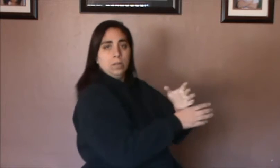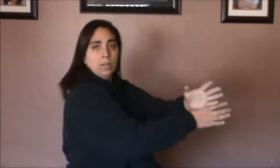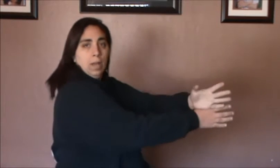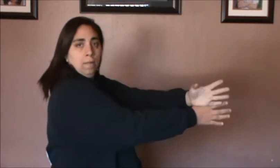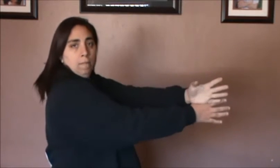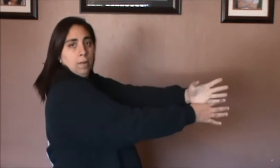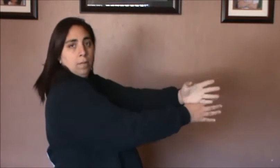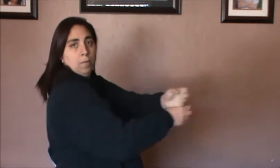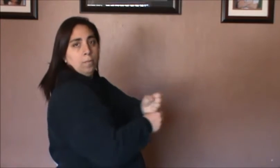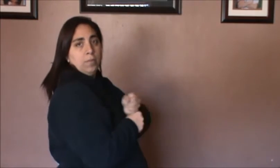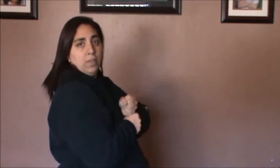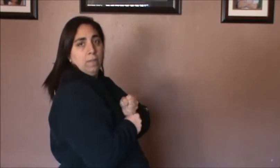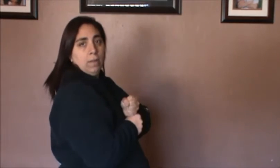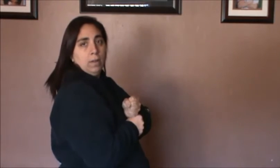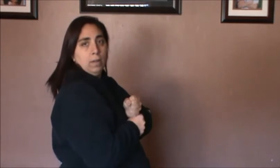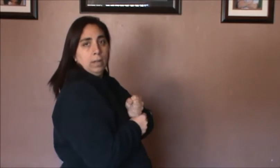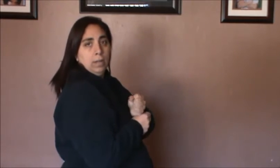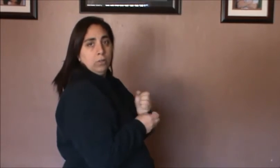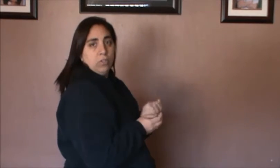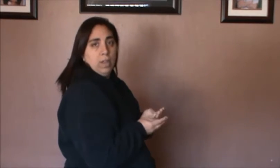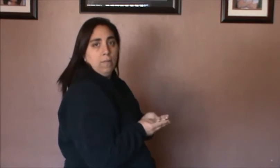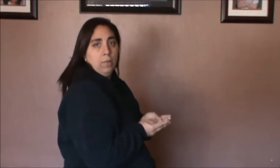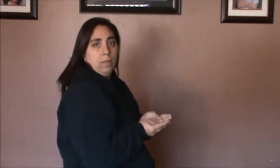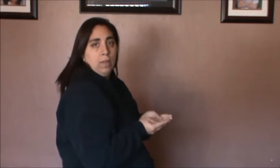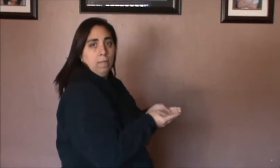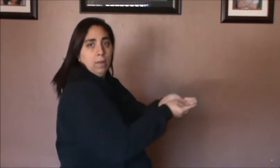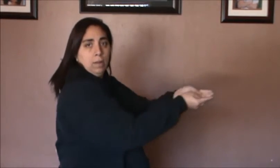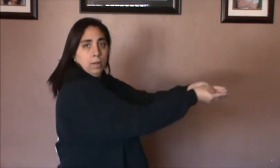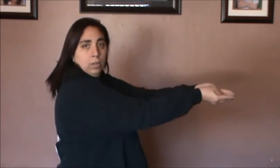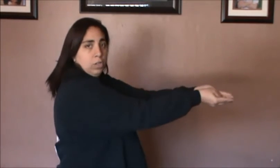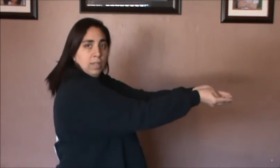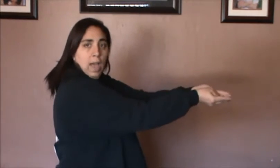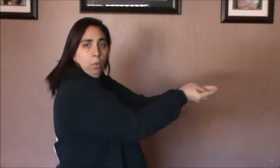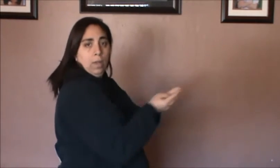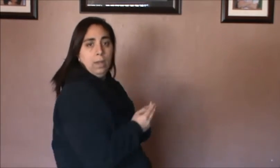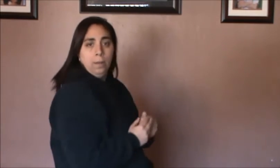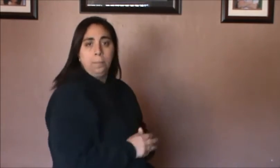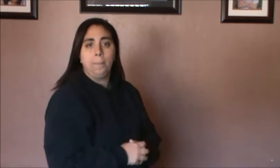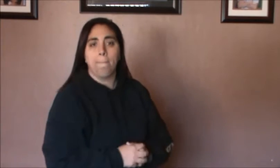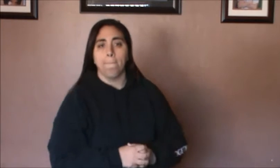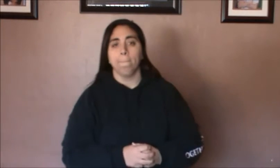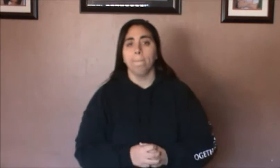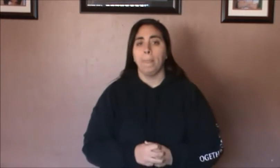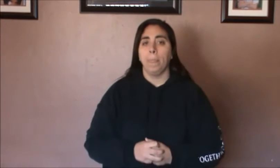Side view. Receiving. Here's a side view of the giving, just out and in.